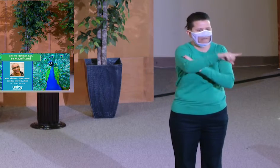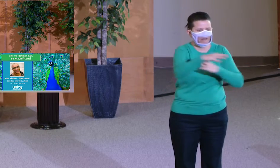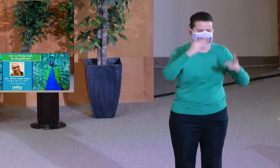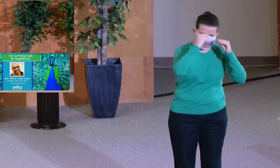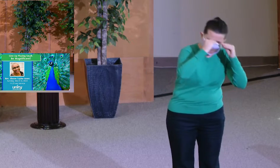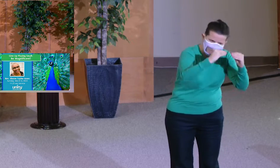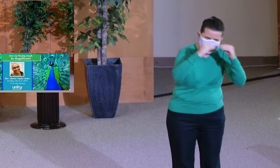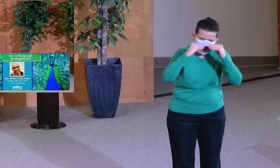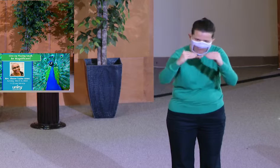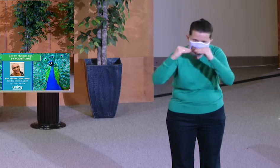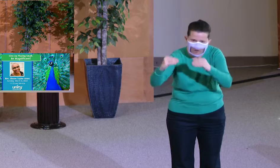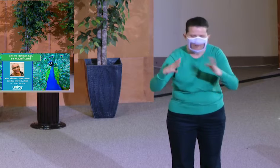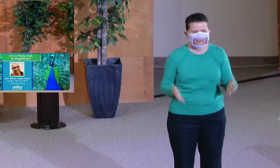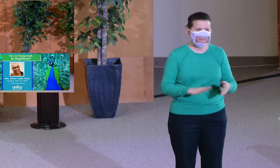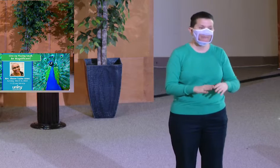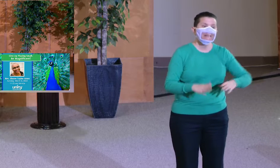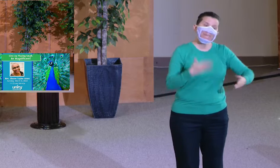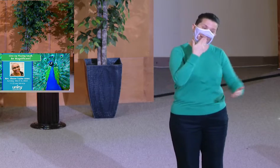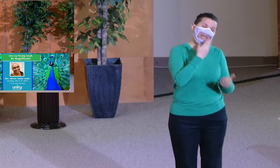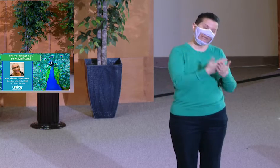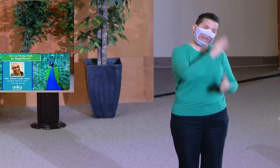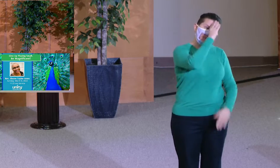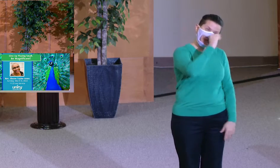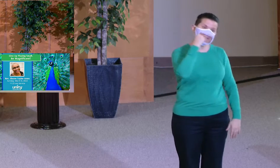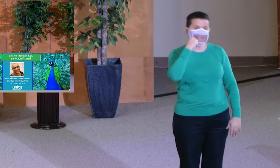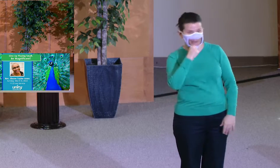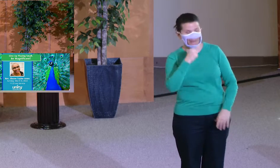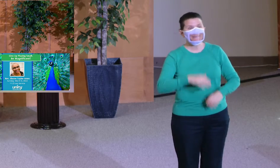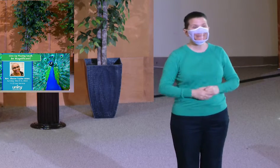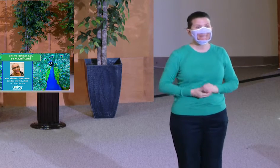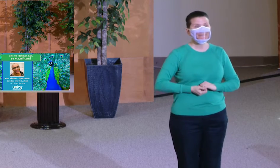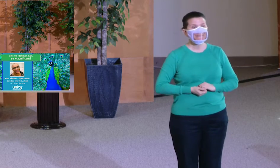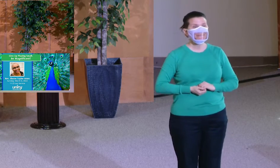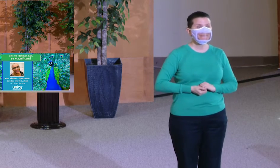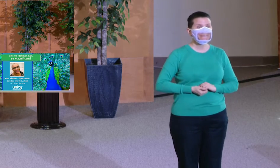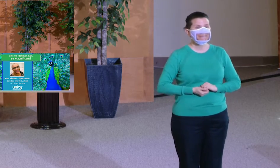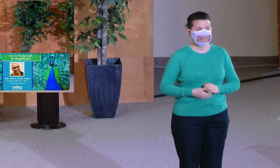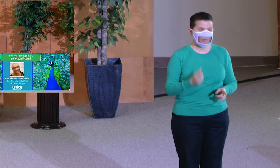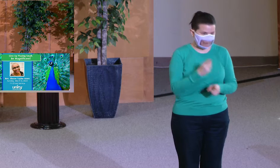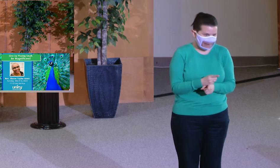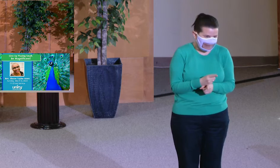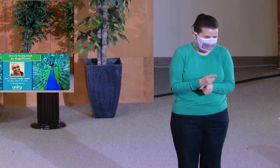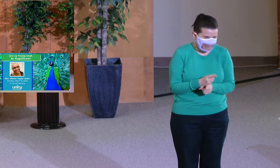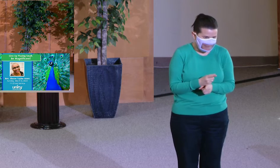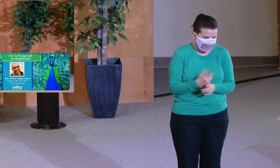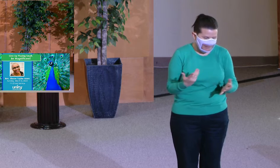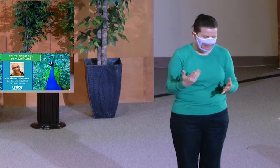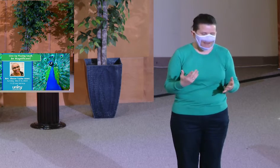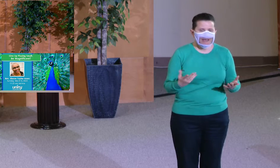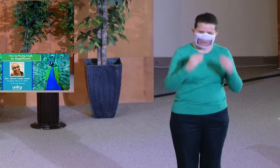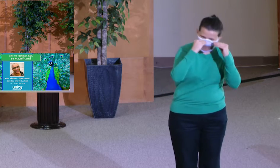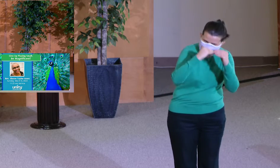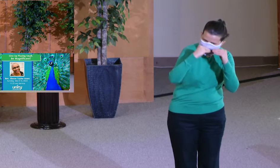be good boys and girls from the time we're like this, right? And that's a way of us